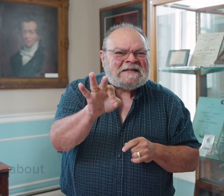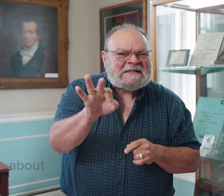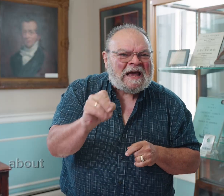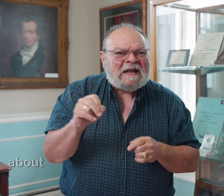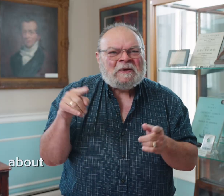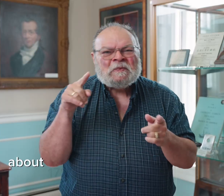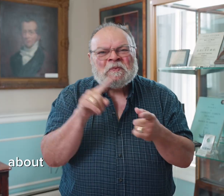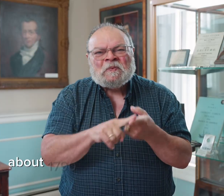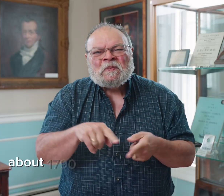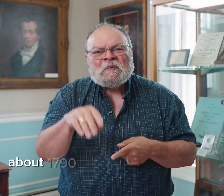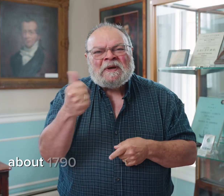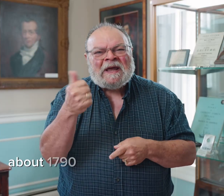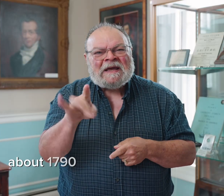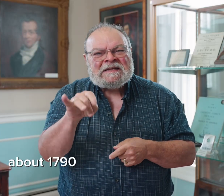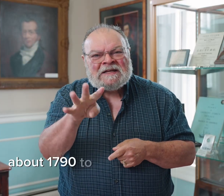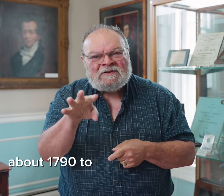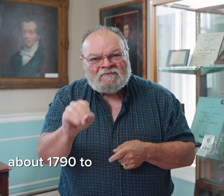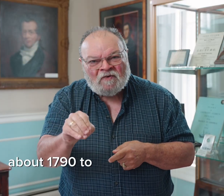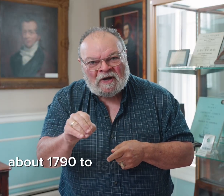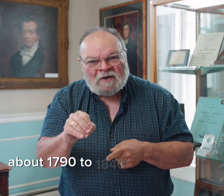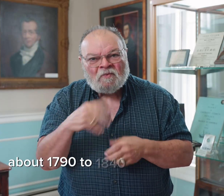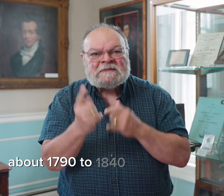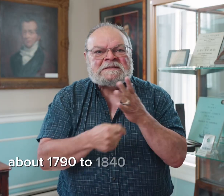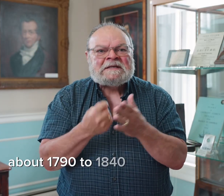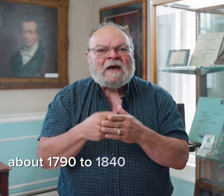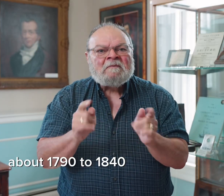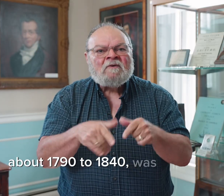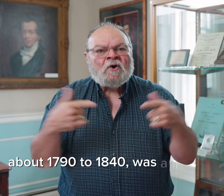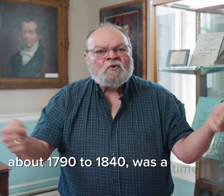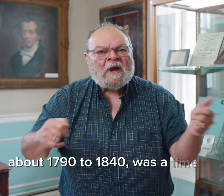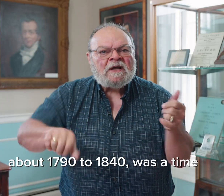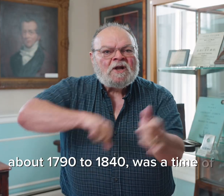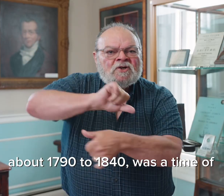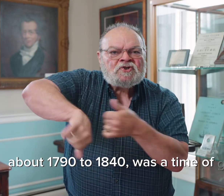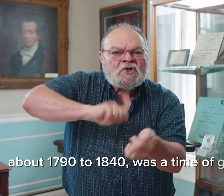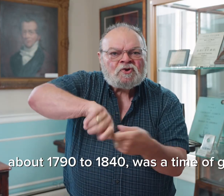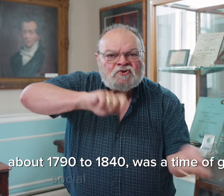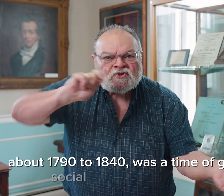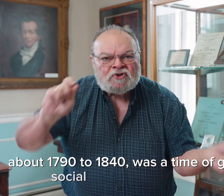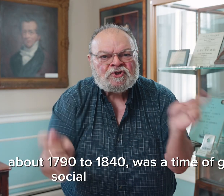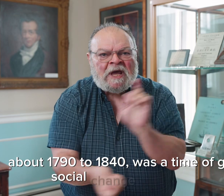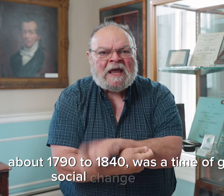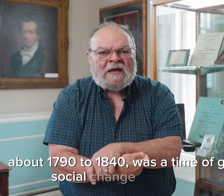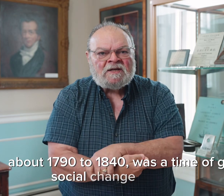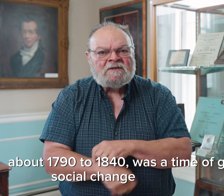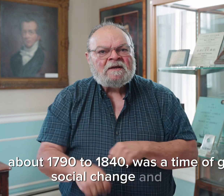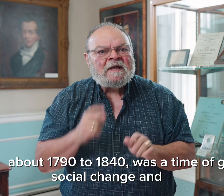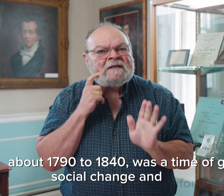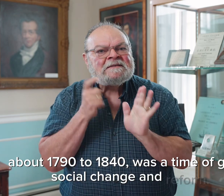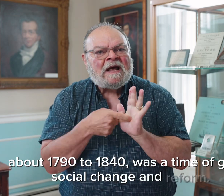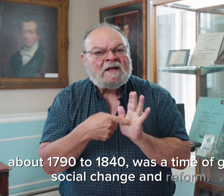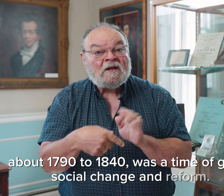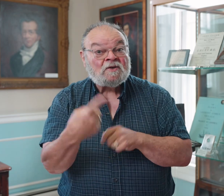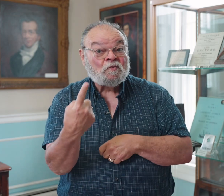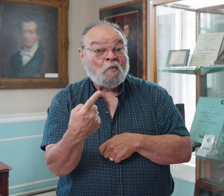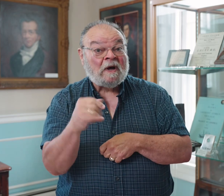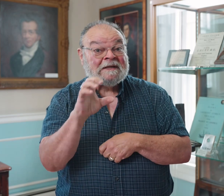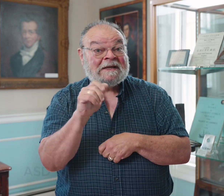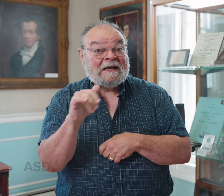about 1790 to 1840, was a time of great social change and reform.